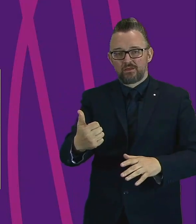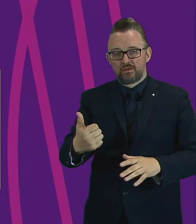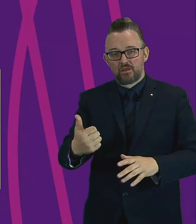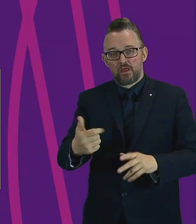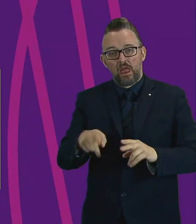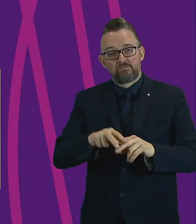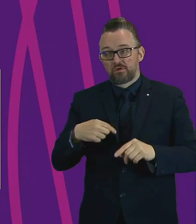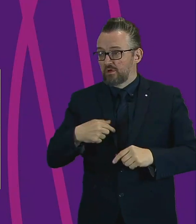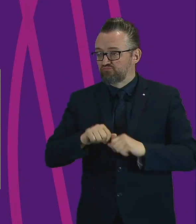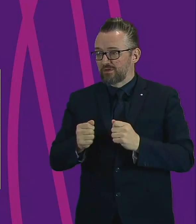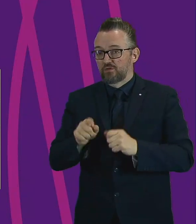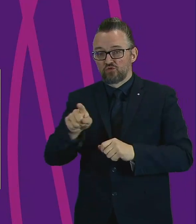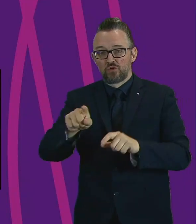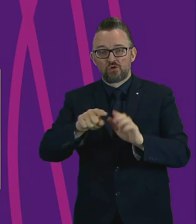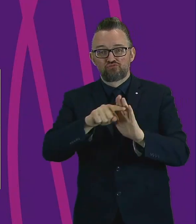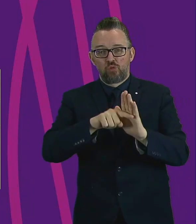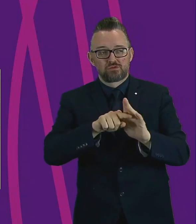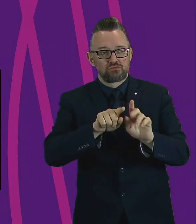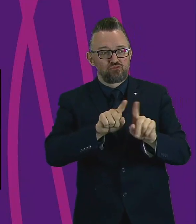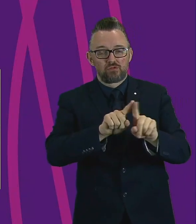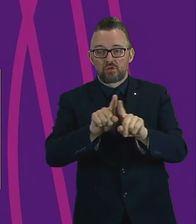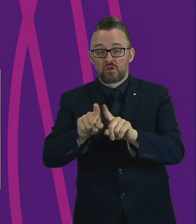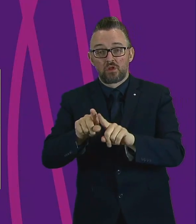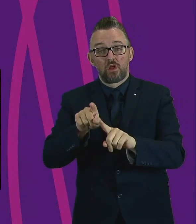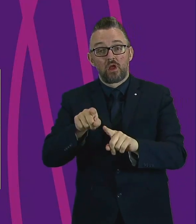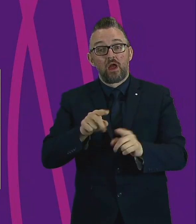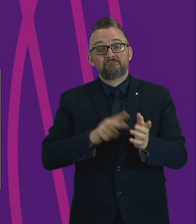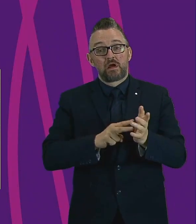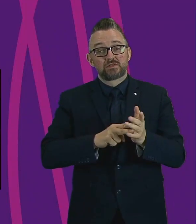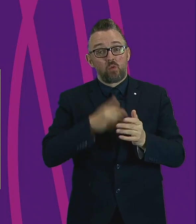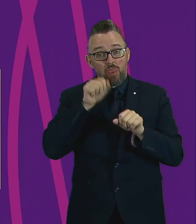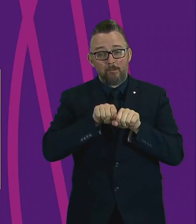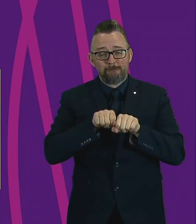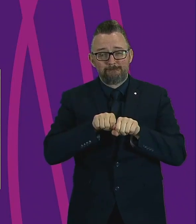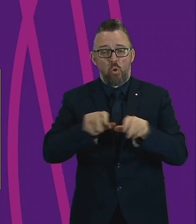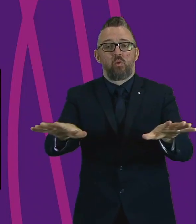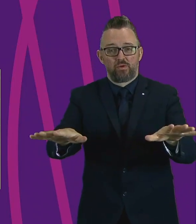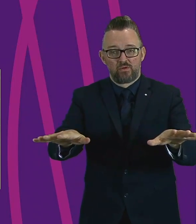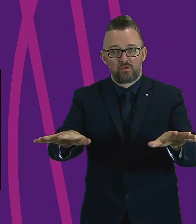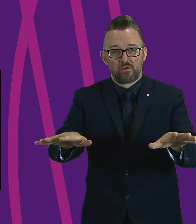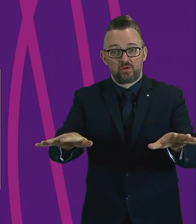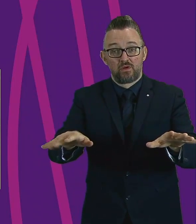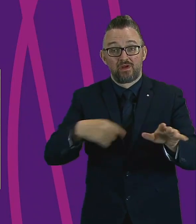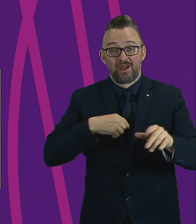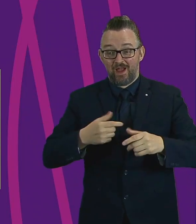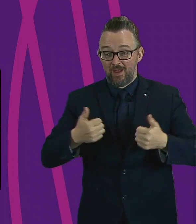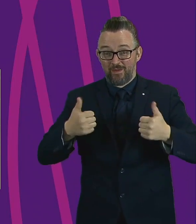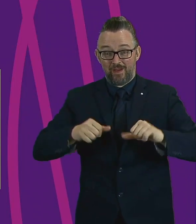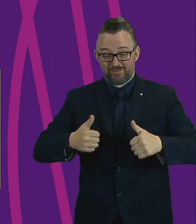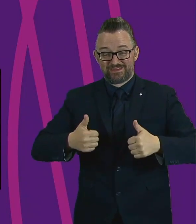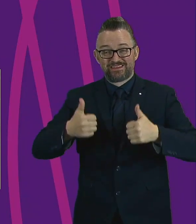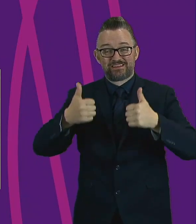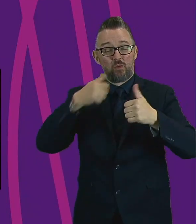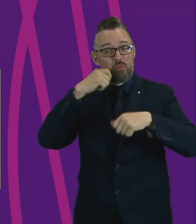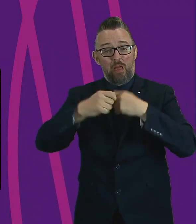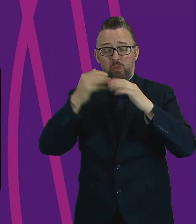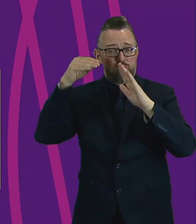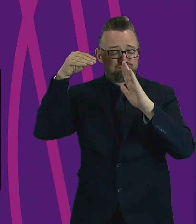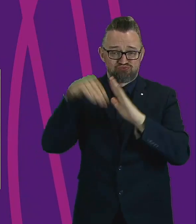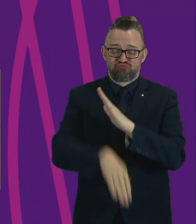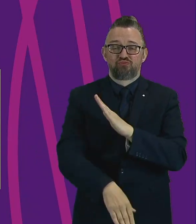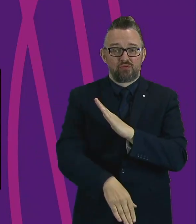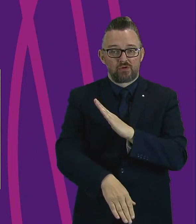bend the rules a wee bit, then this virus will seize that opportunity and the gains made will be lost, and the opportunity we now